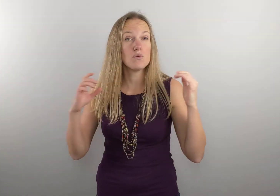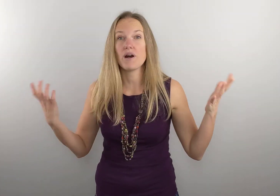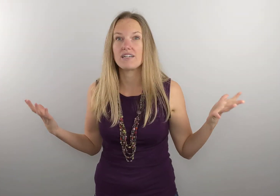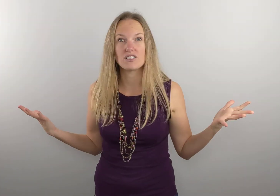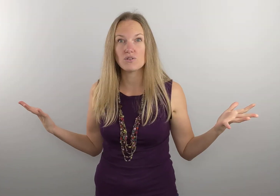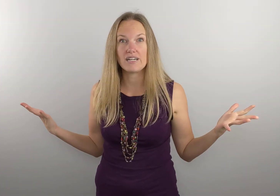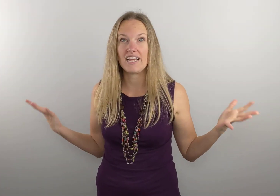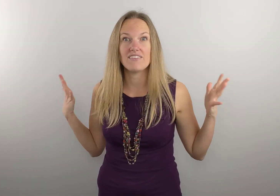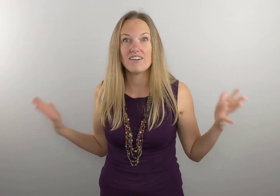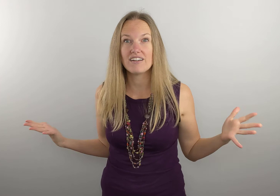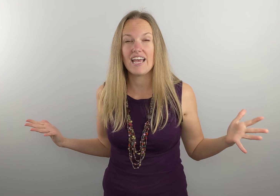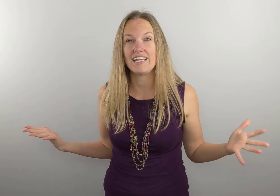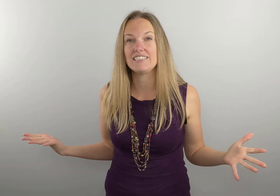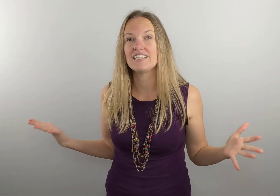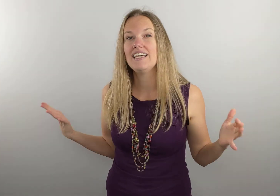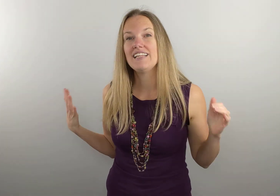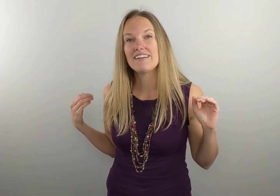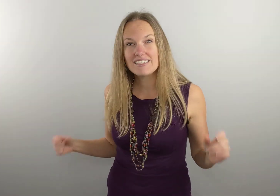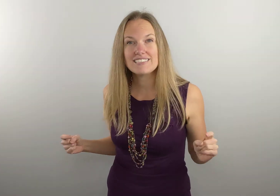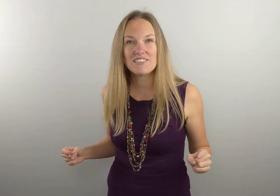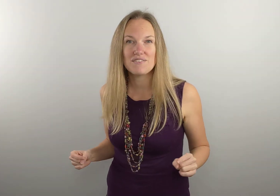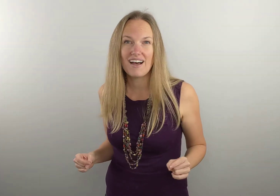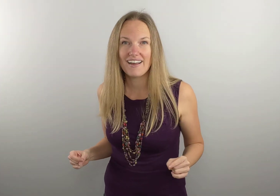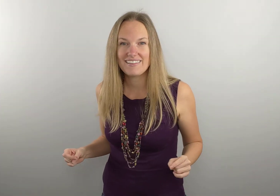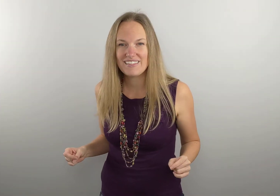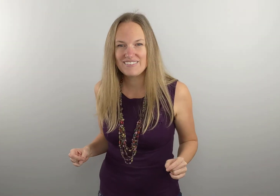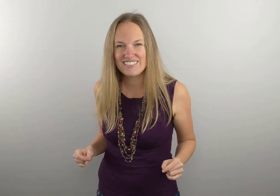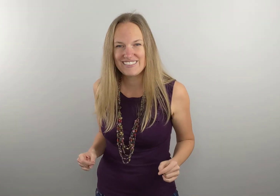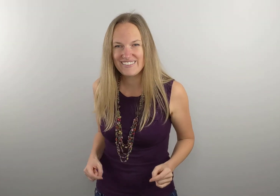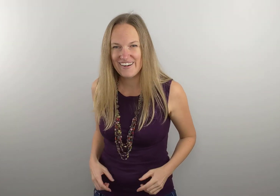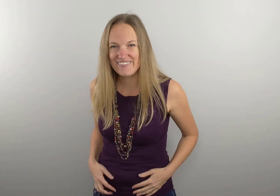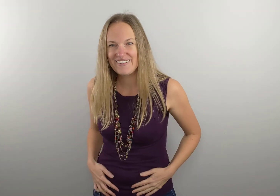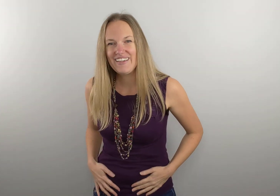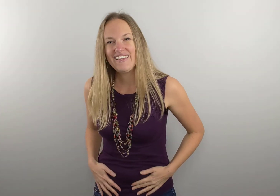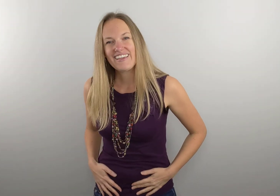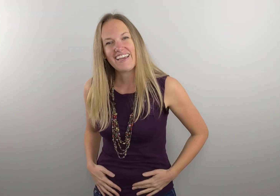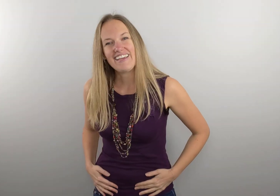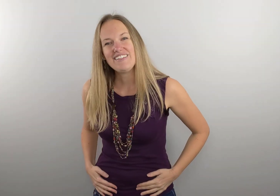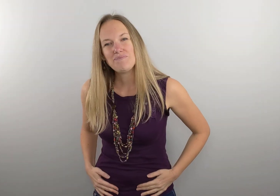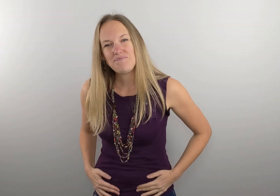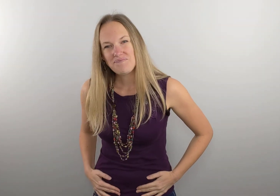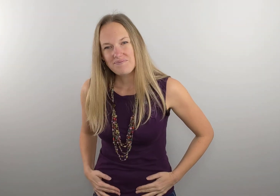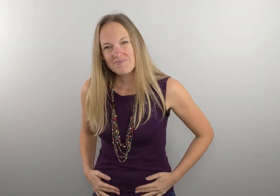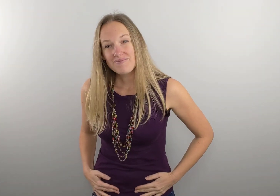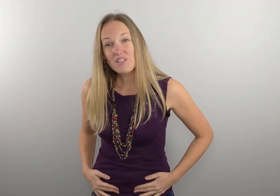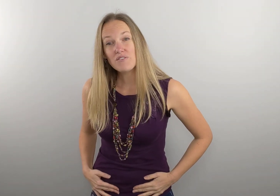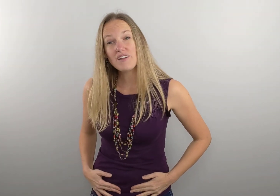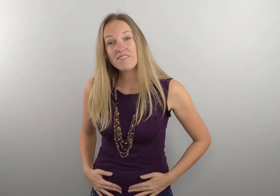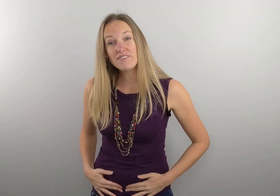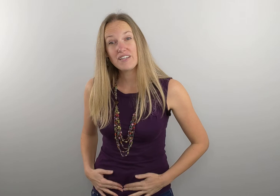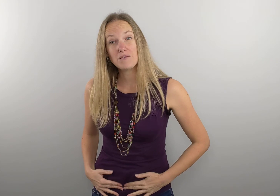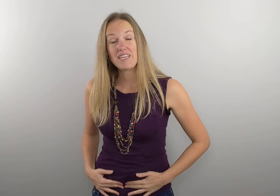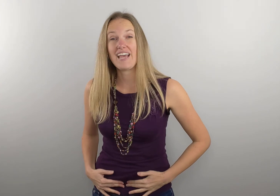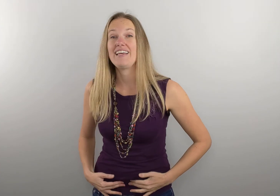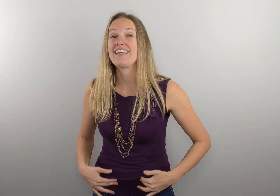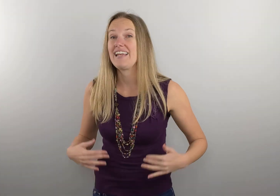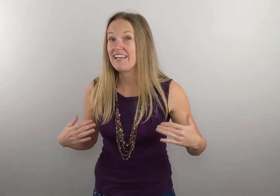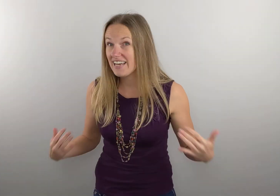part. Sorry, at the very end, there is a new line that you should know. Okay? You've never failed me yet, and I never